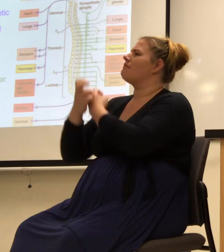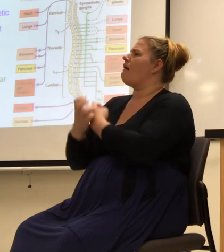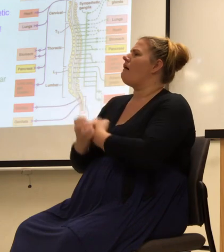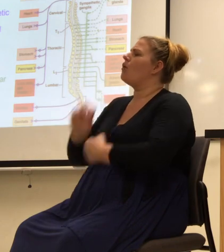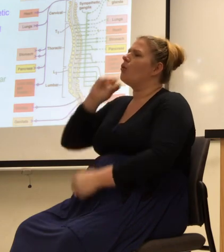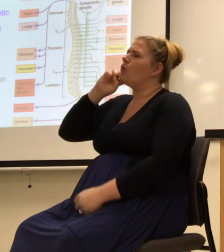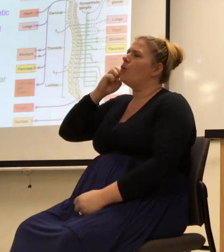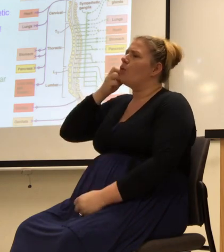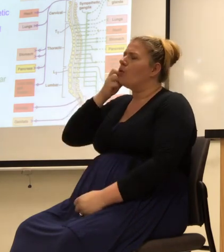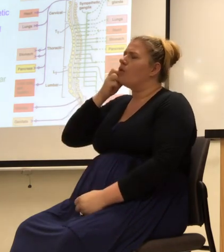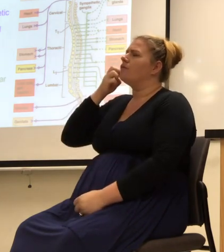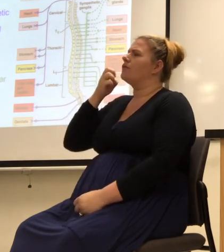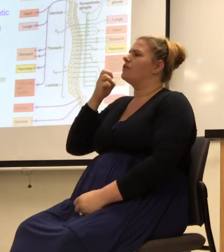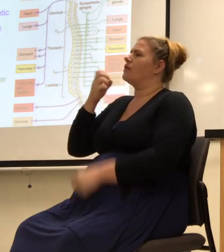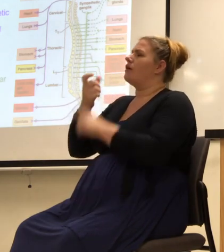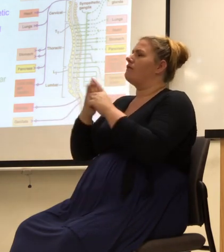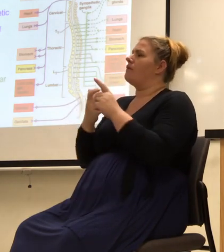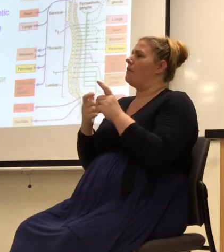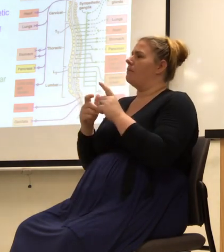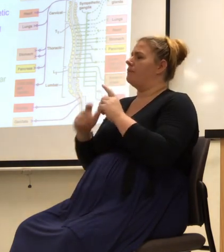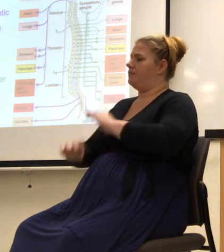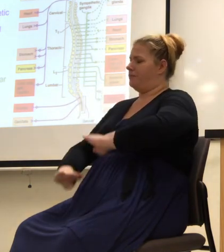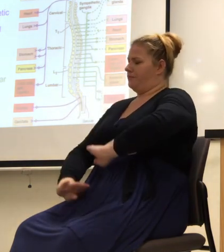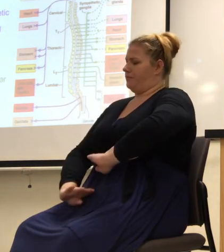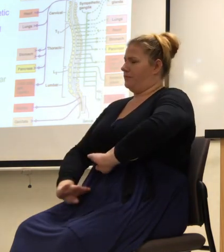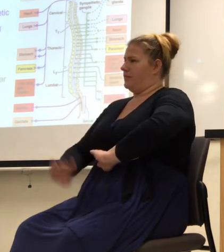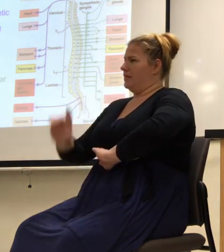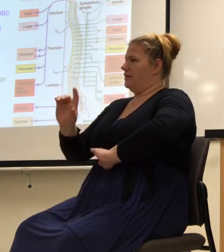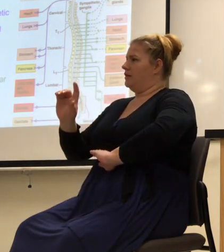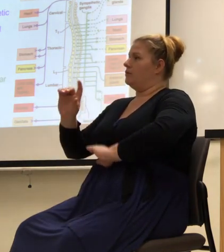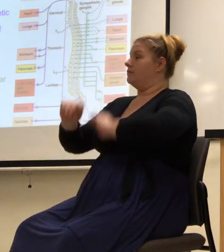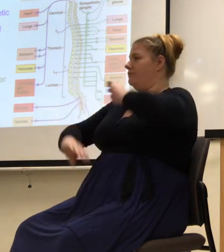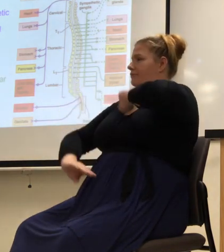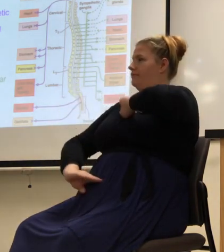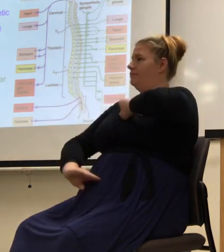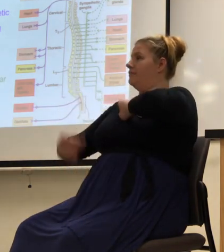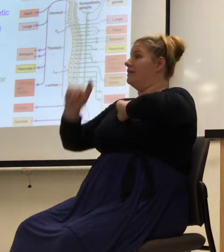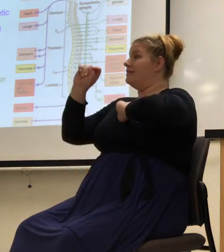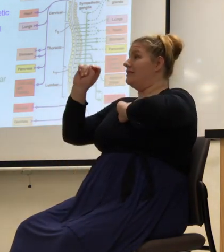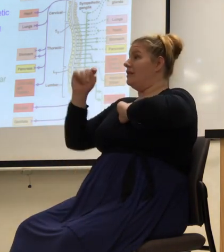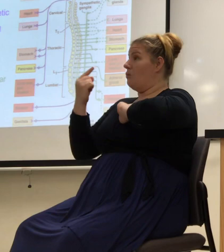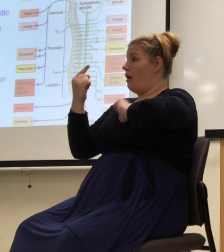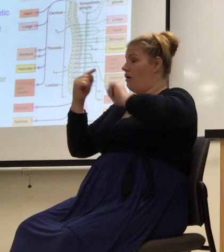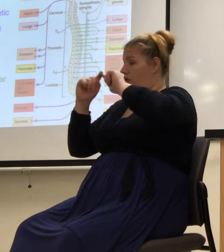of T1 to L2, okay?